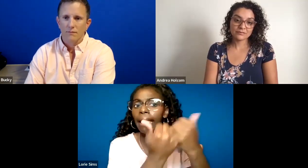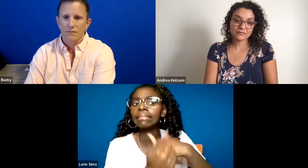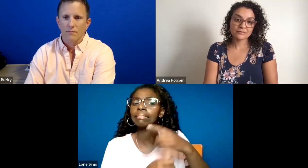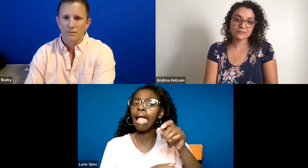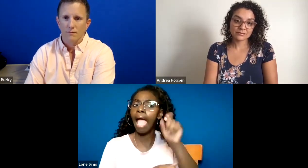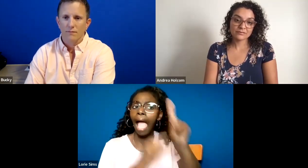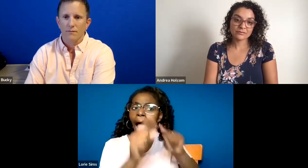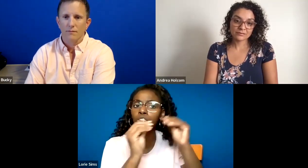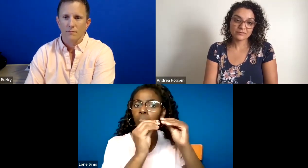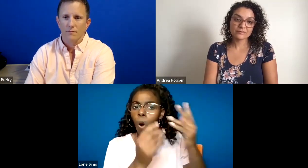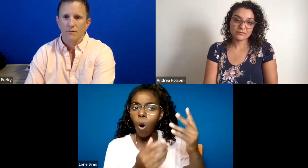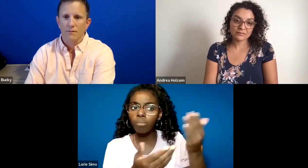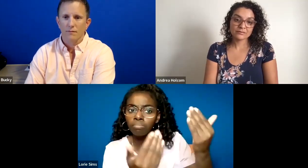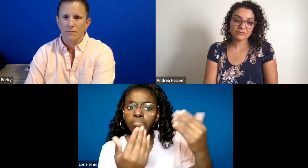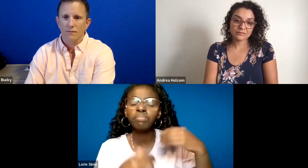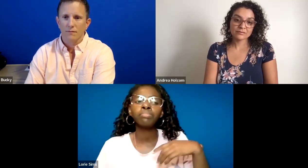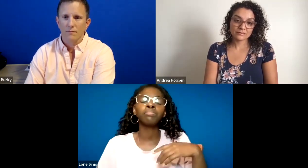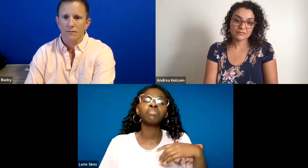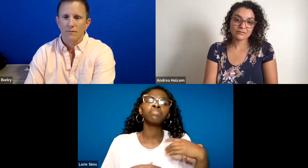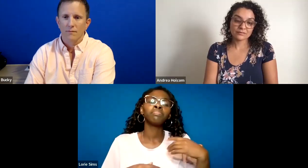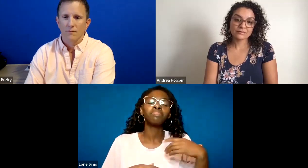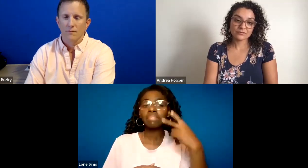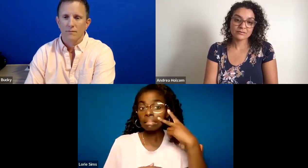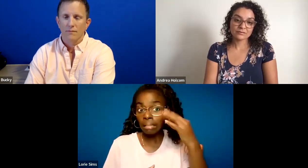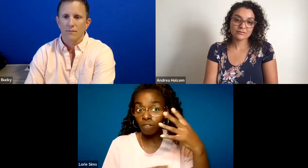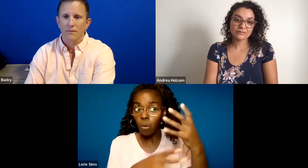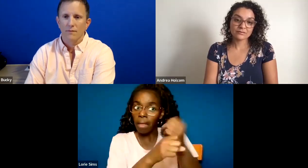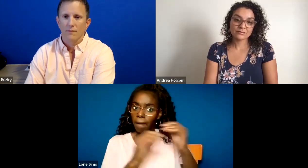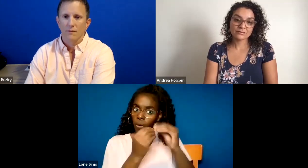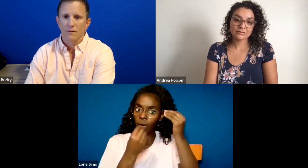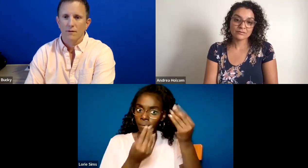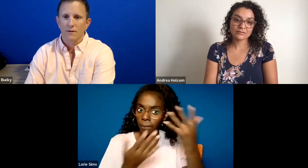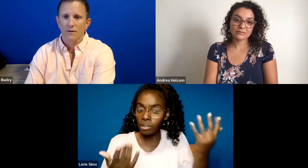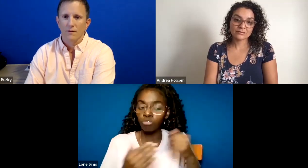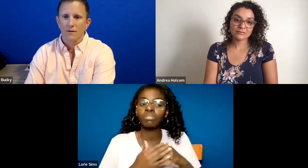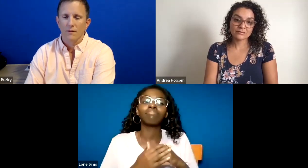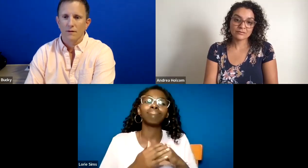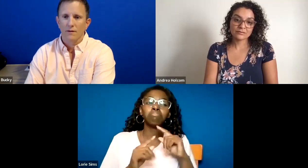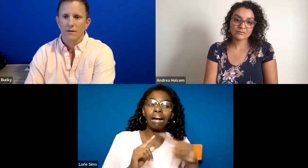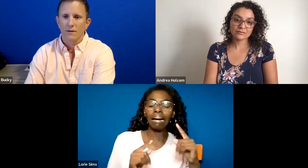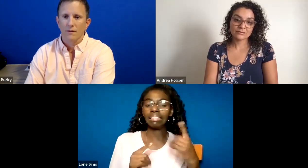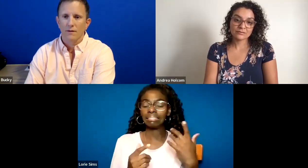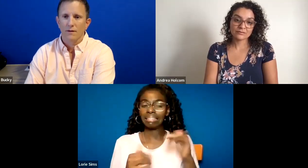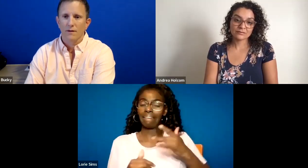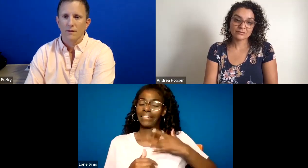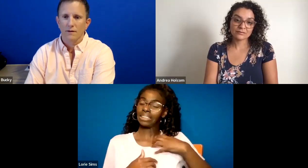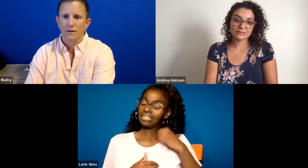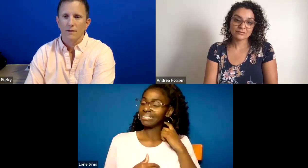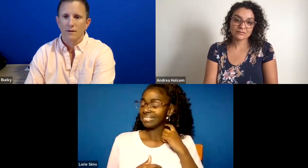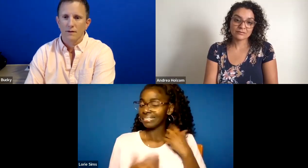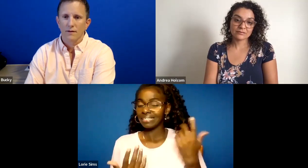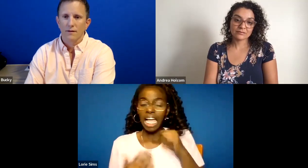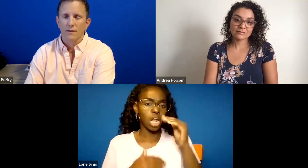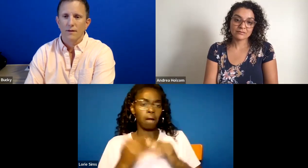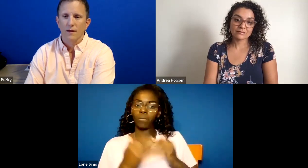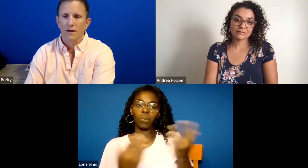always missing from a request. So contact the interpreting agency to delve a little bit more deeply to see if you could acquire some more